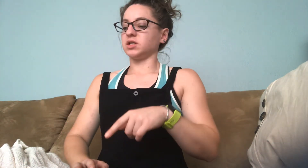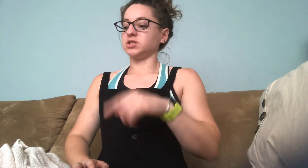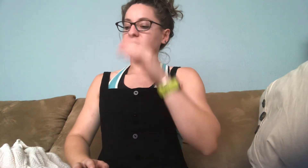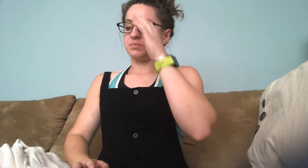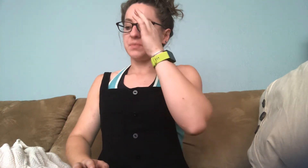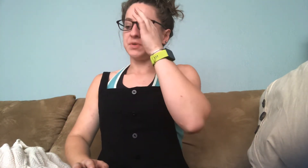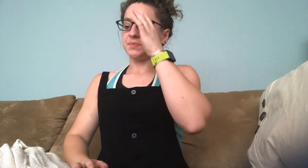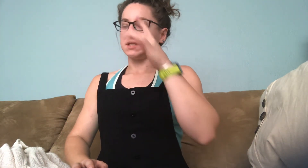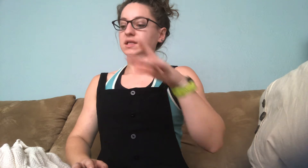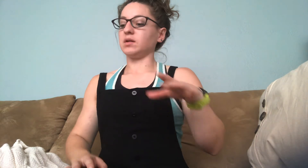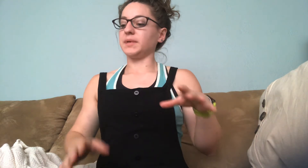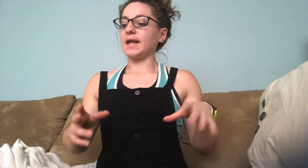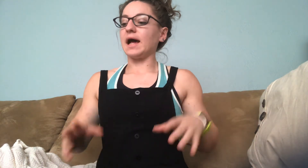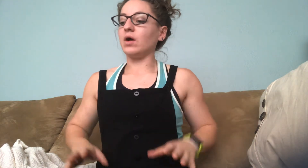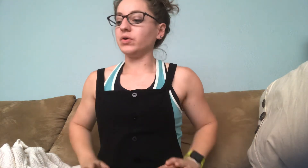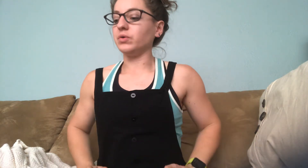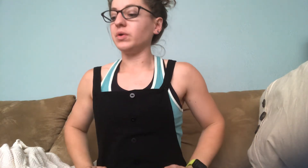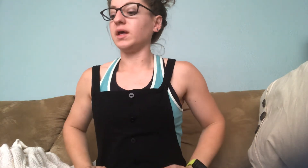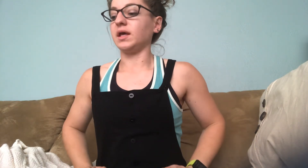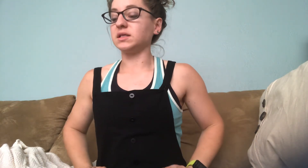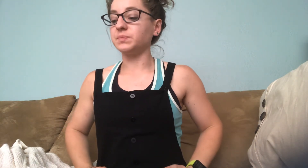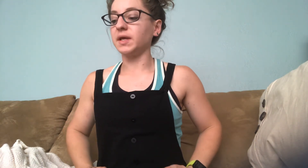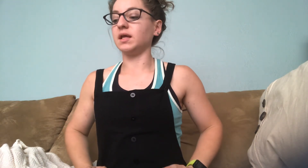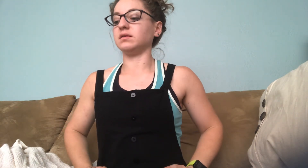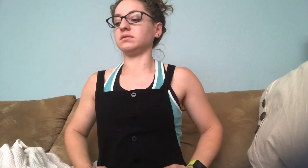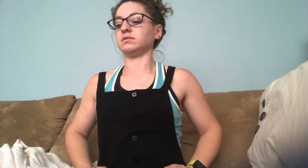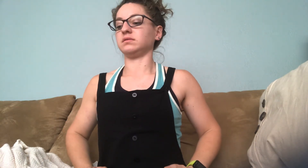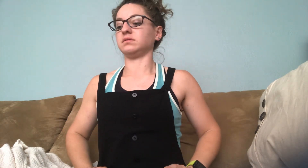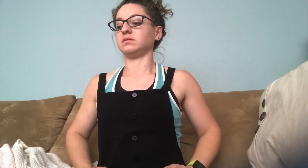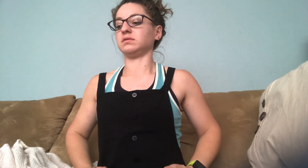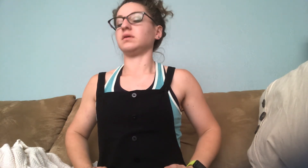just touched in people space a little bit and how you explain